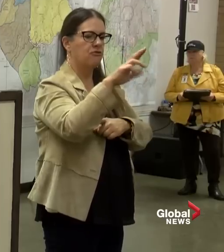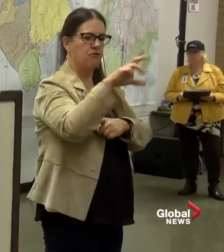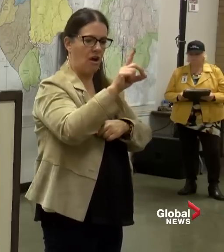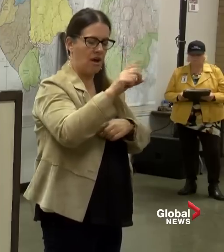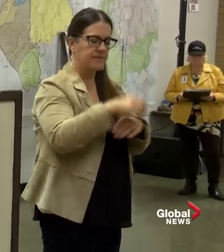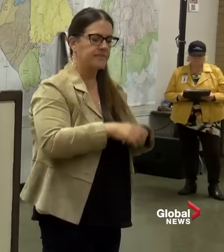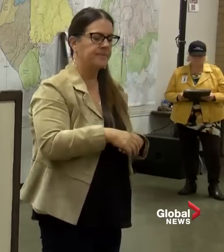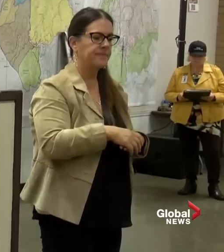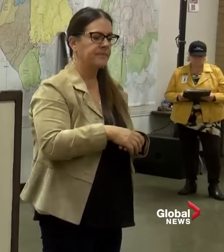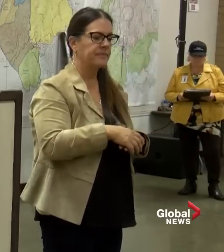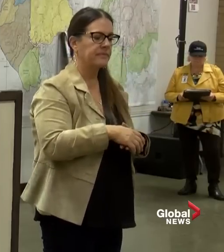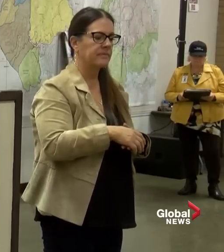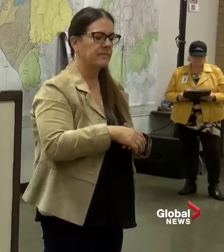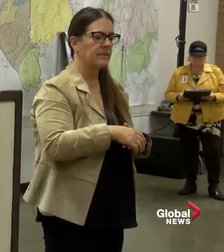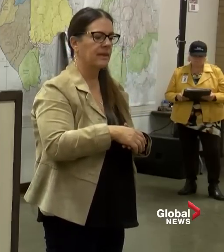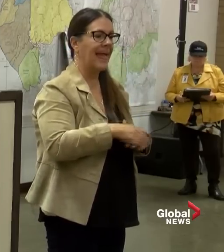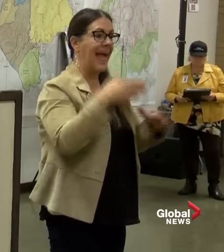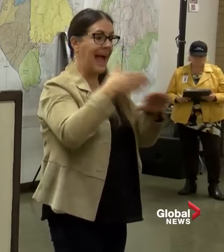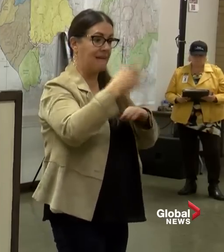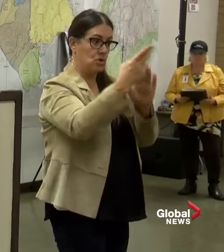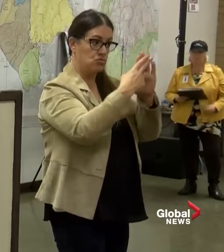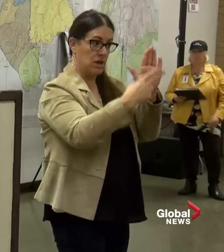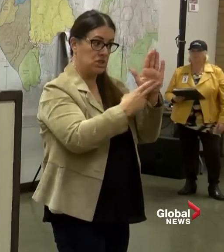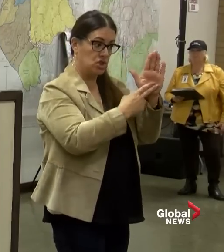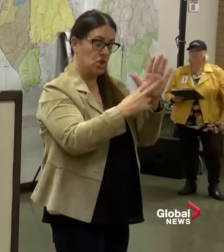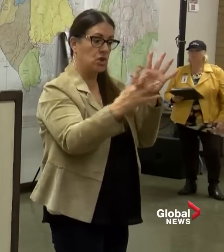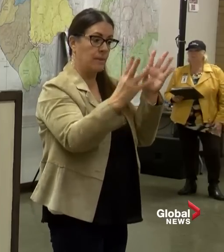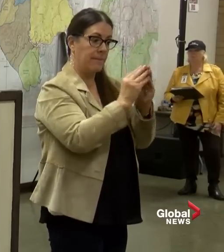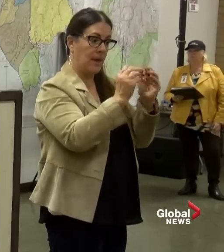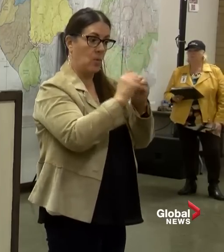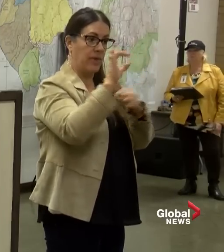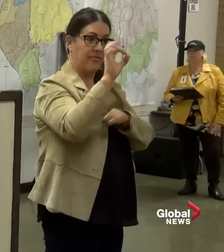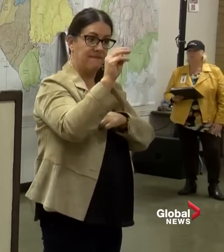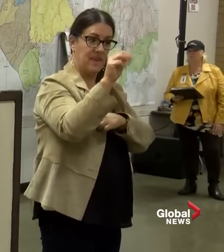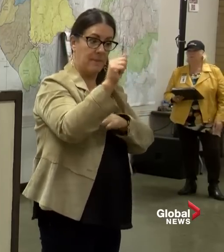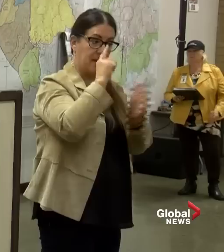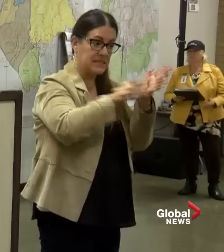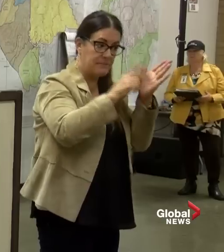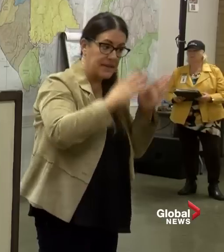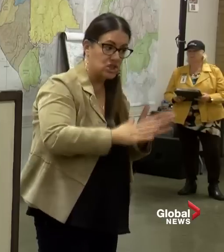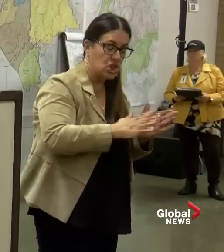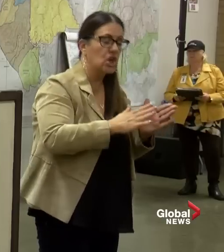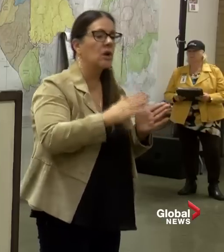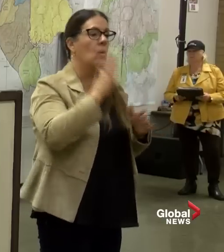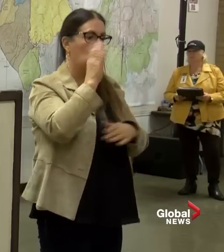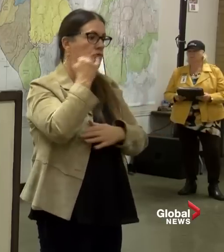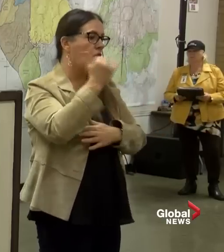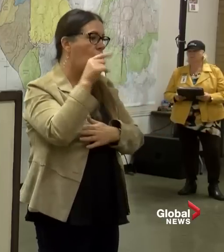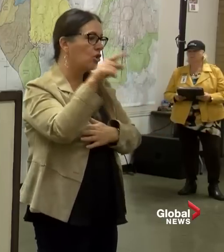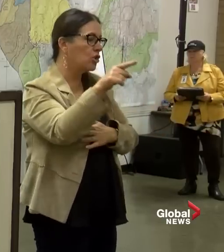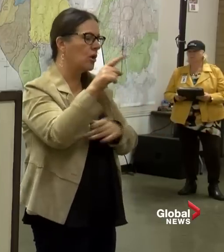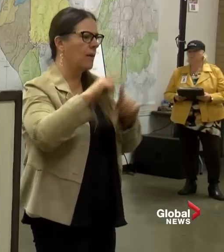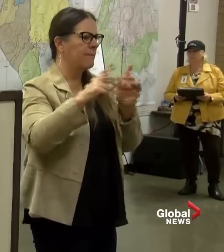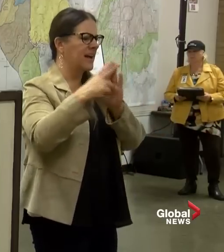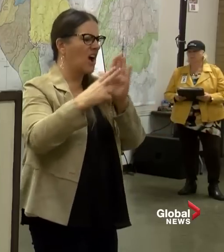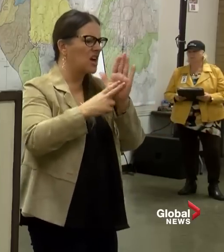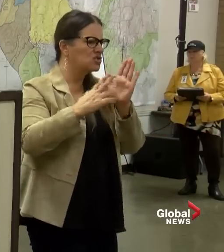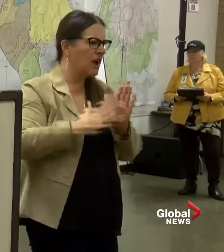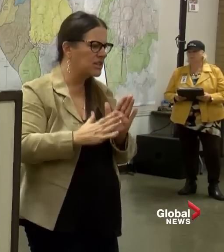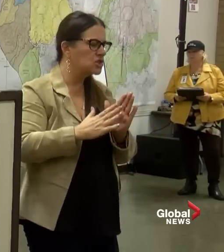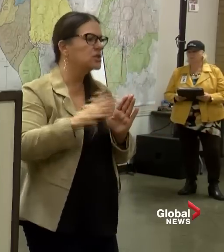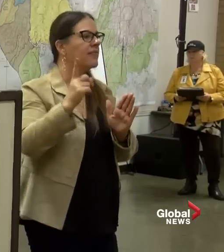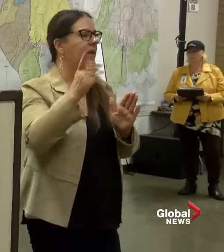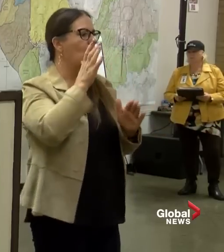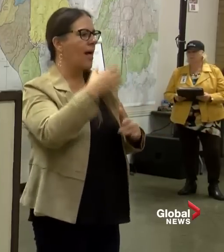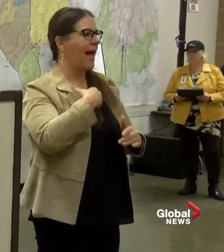You will get a call from FEMA after you have registered to meet with a FEMA inspector. They are contractors, but they are badged. They